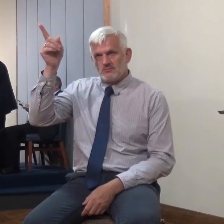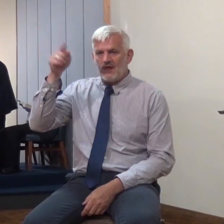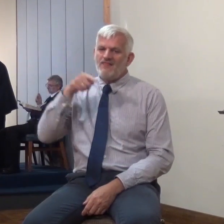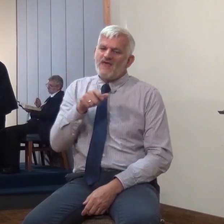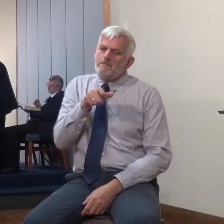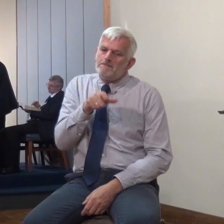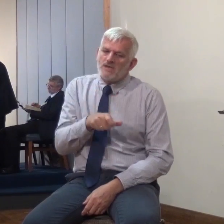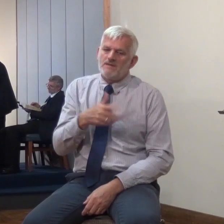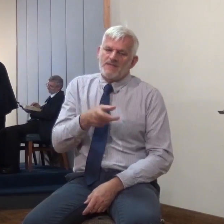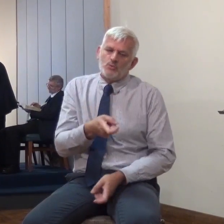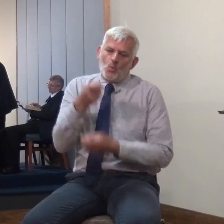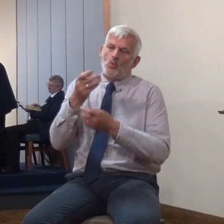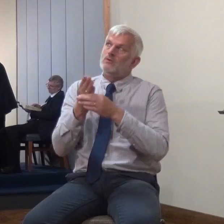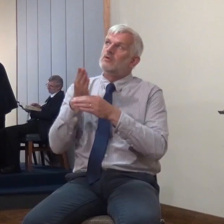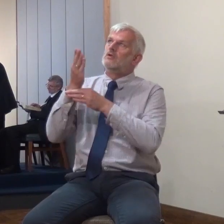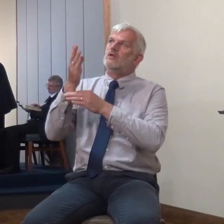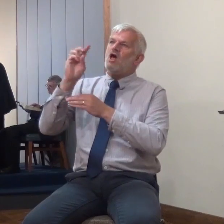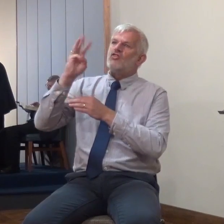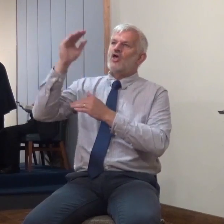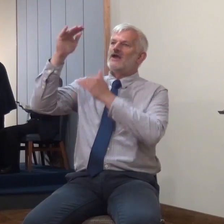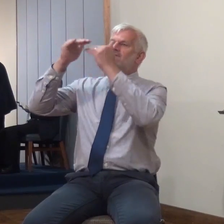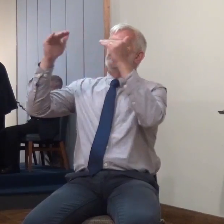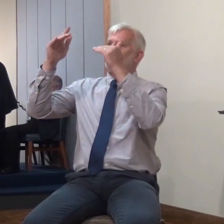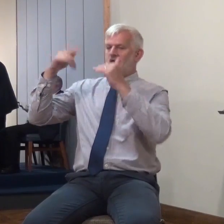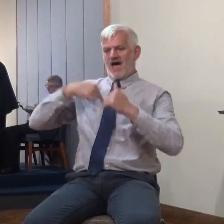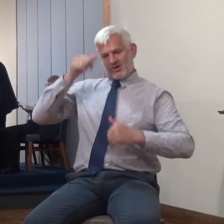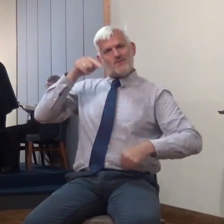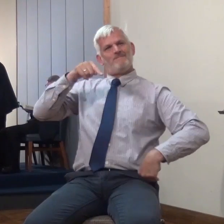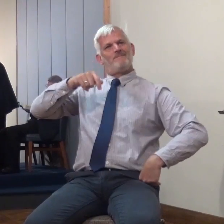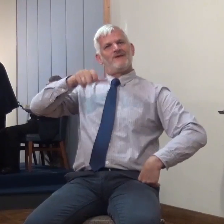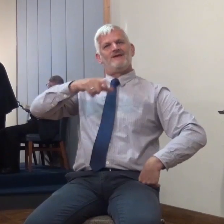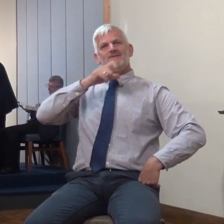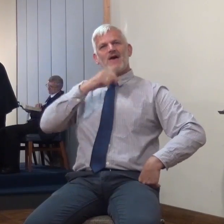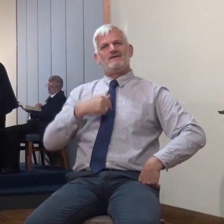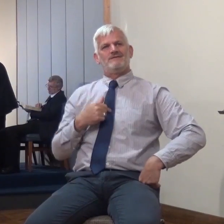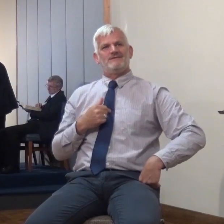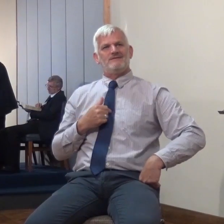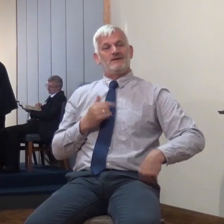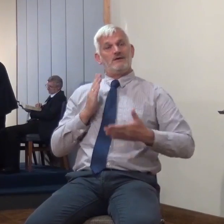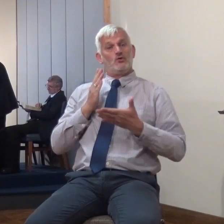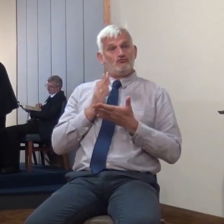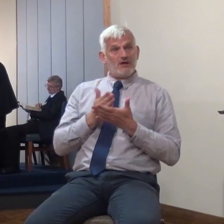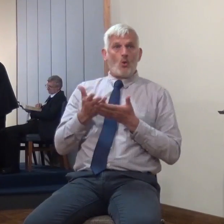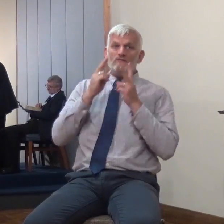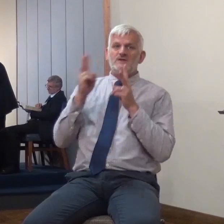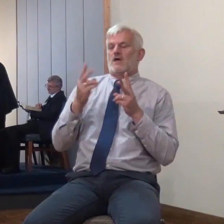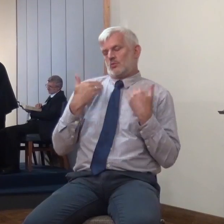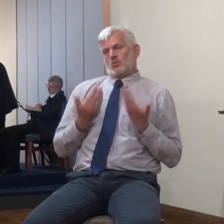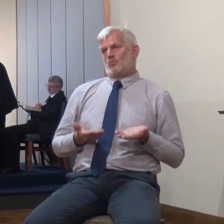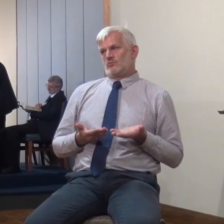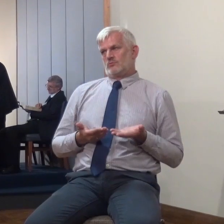the third heaven. And I knew such a man, whether in the body or out of the body, I cannot